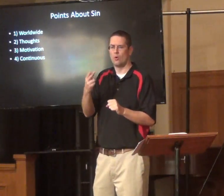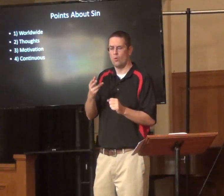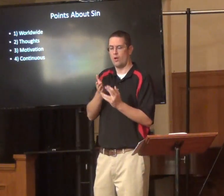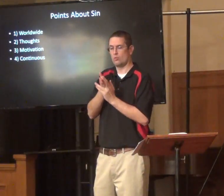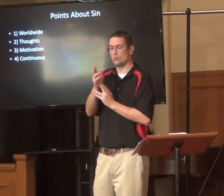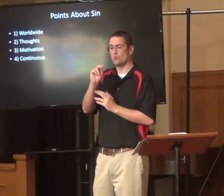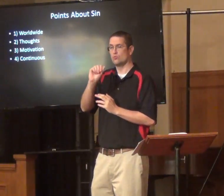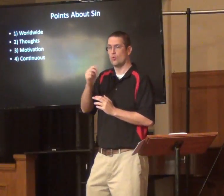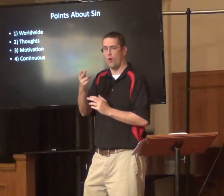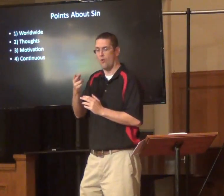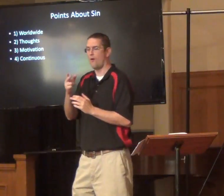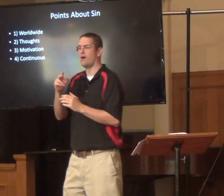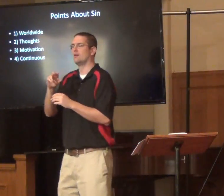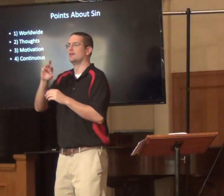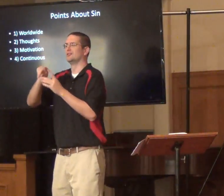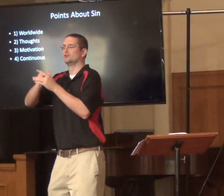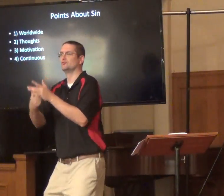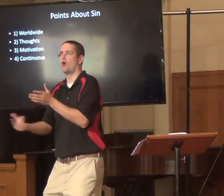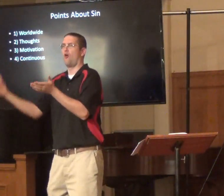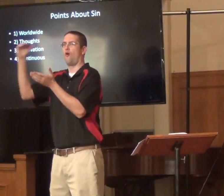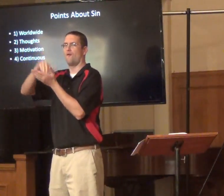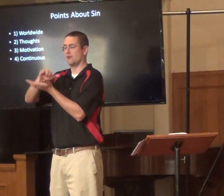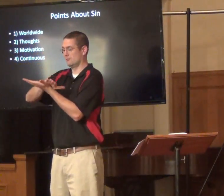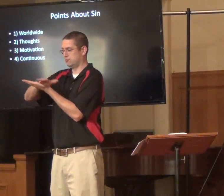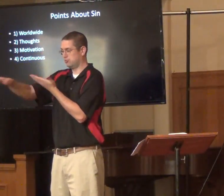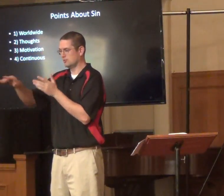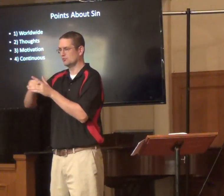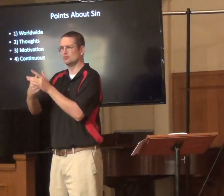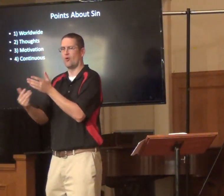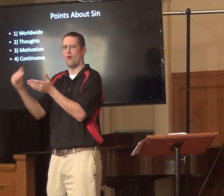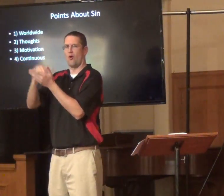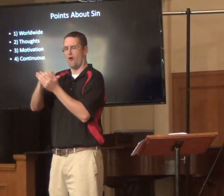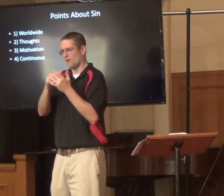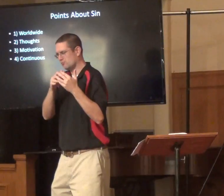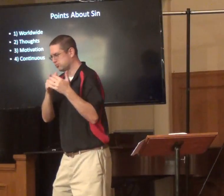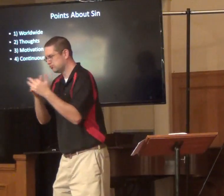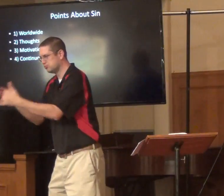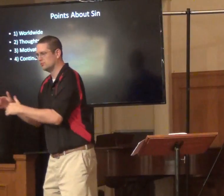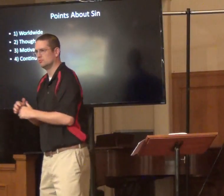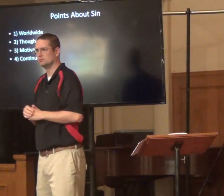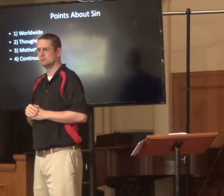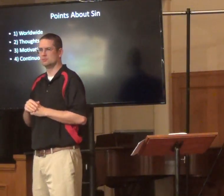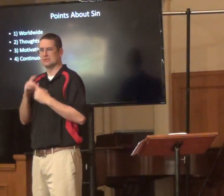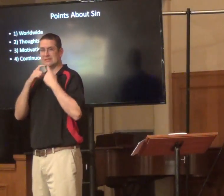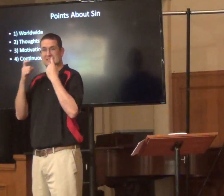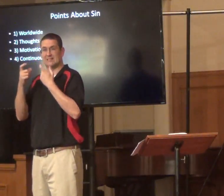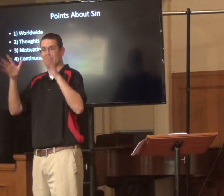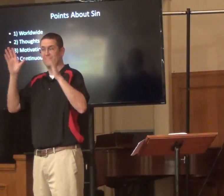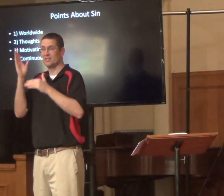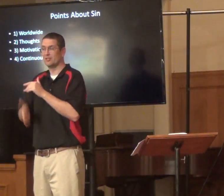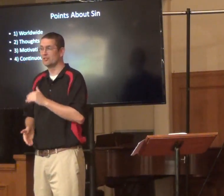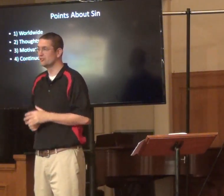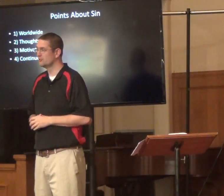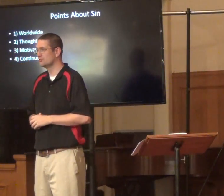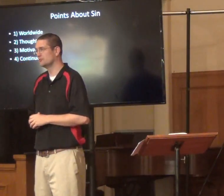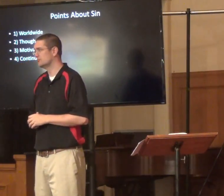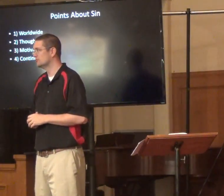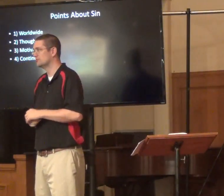I know God saved Noah, and through Noah started over again with the earth. And was sin